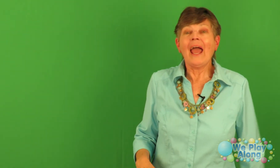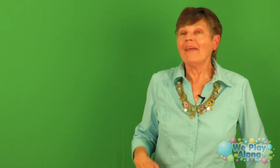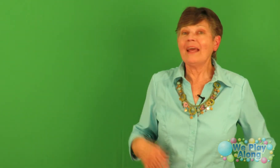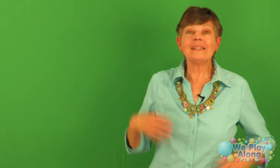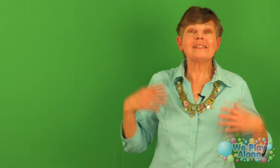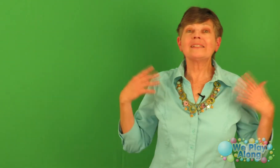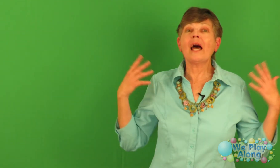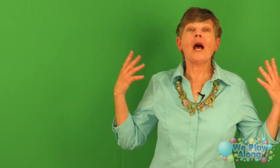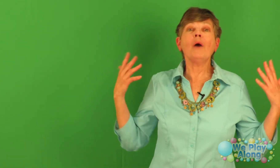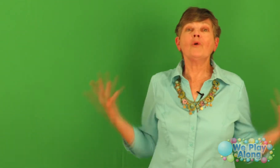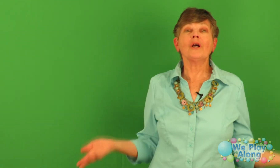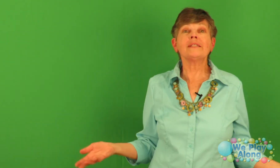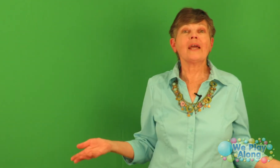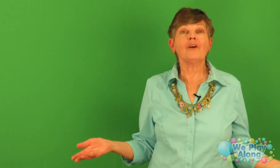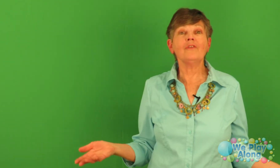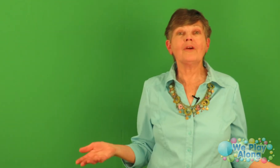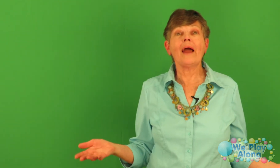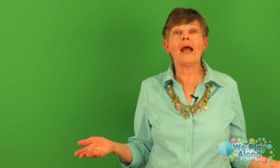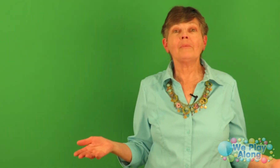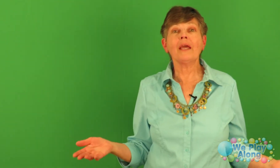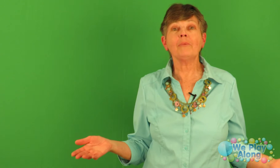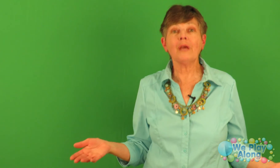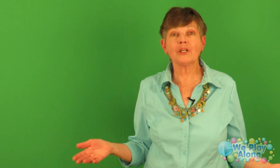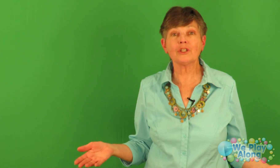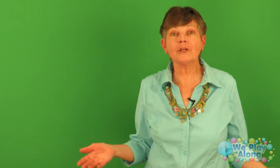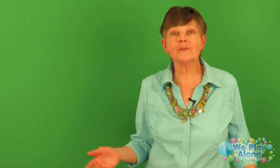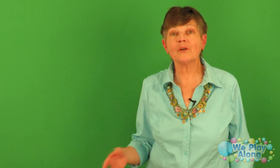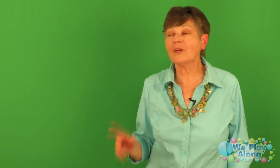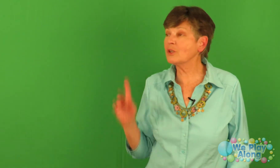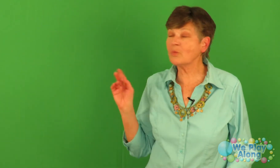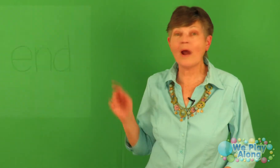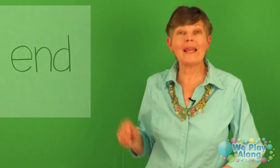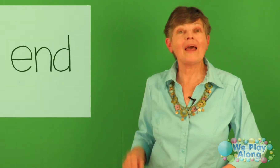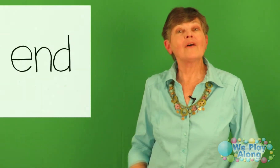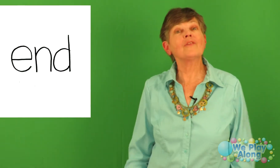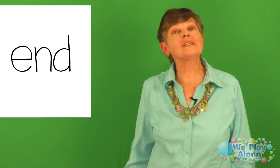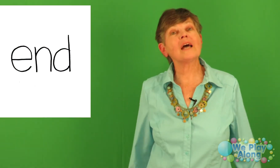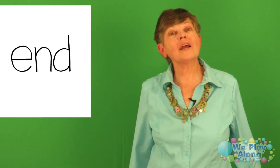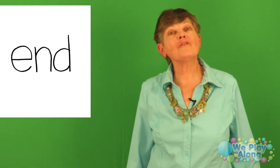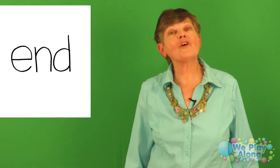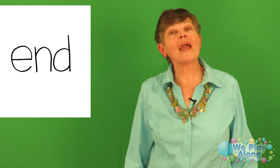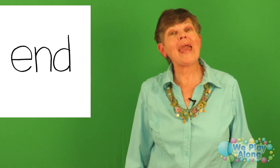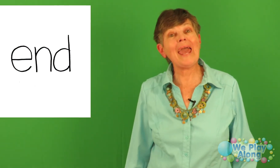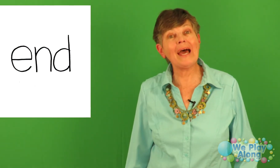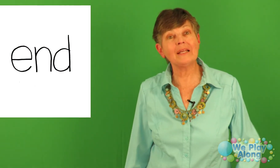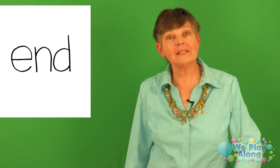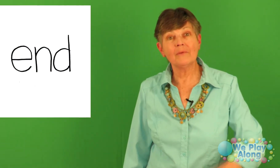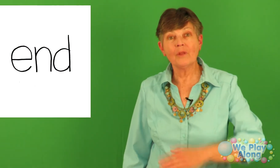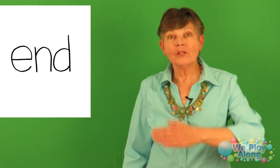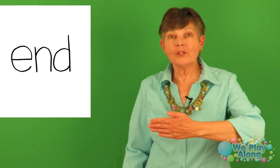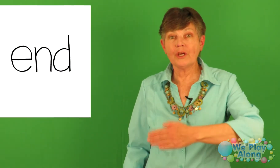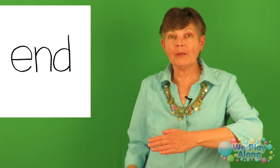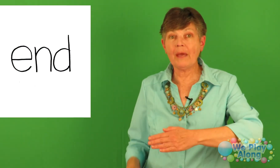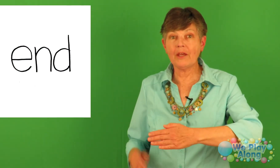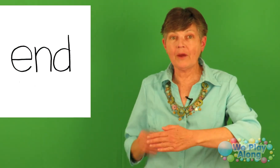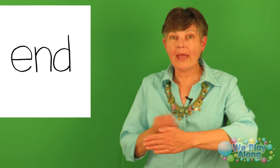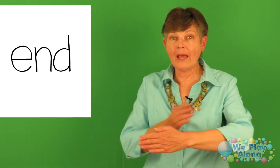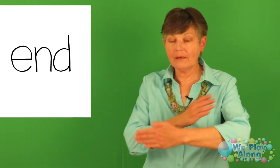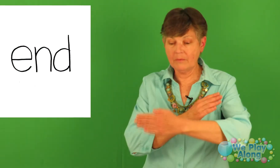And then some words I couldn't figure out how to make a picture. So here's one, the sign for end. So you're going to make your hand, put